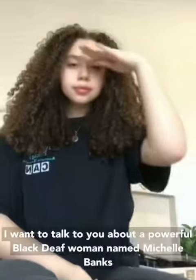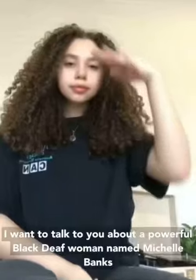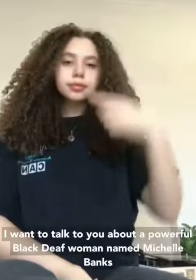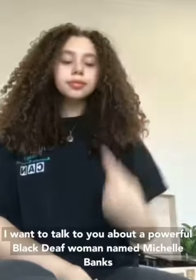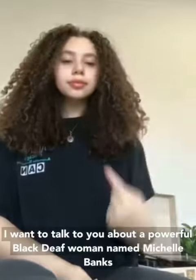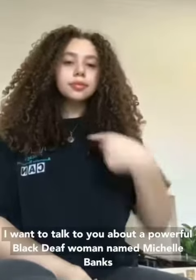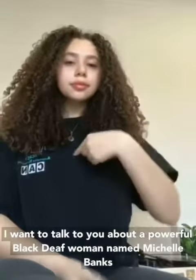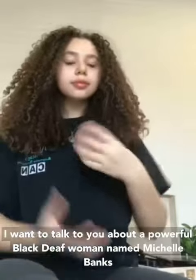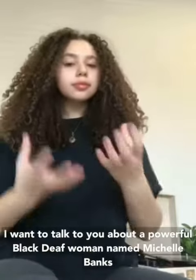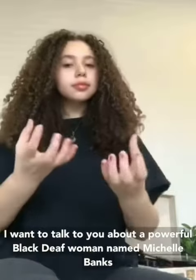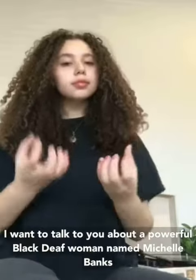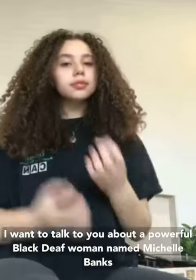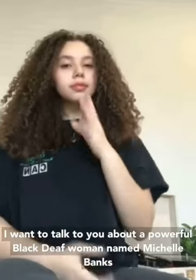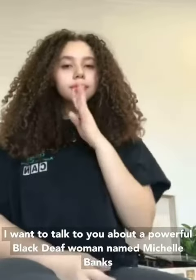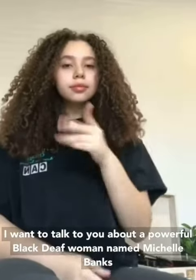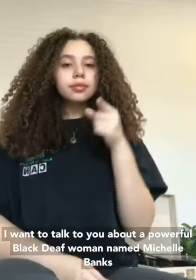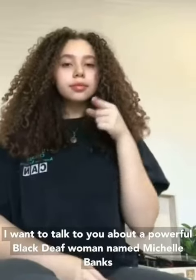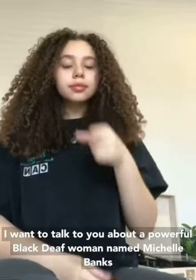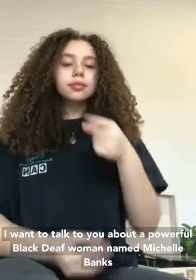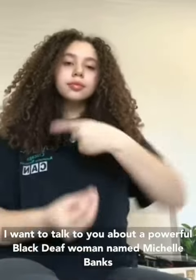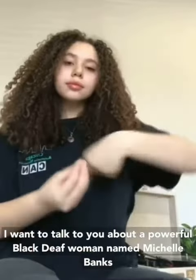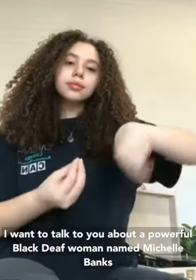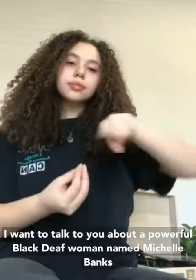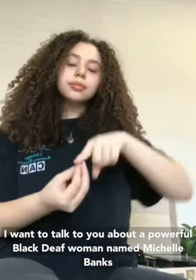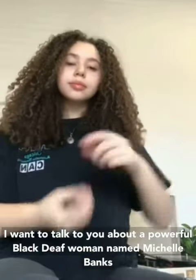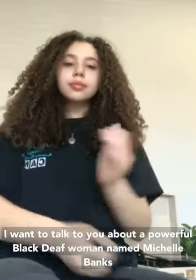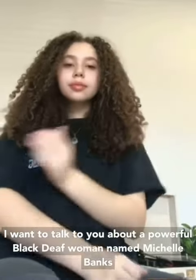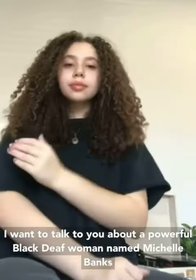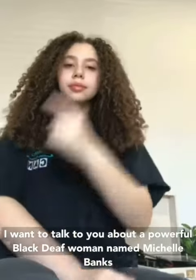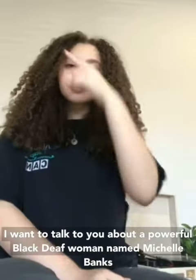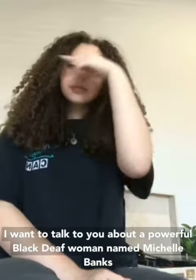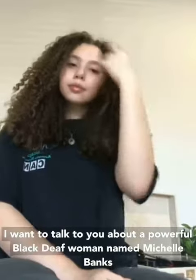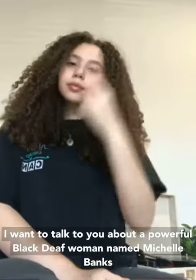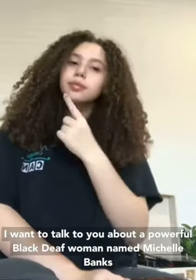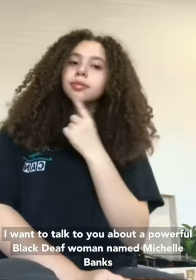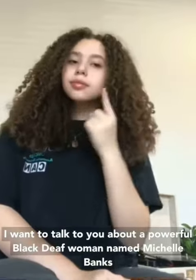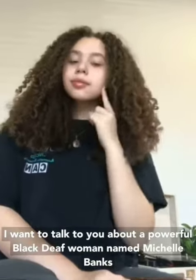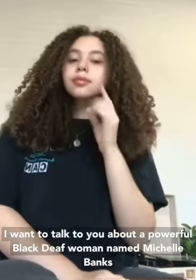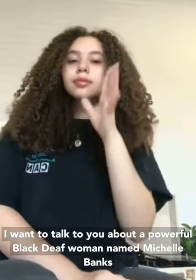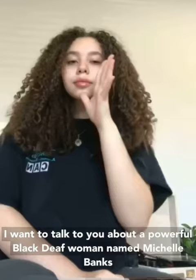I want to talk to you about a powerful Black Deaf woman named Michelle Banks.